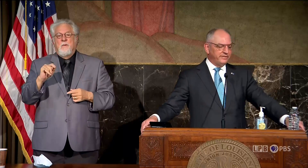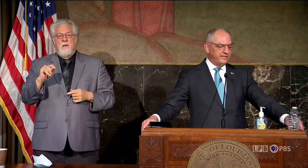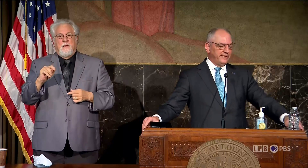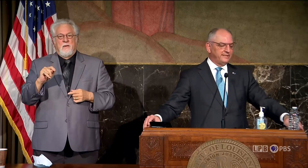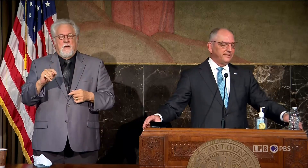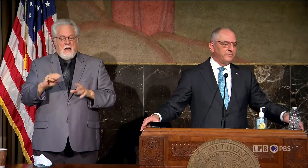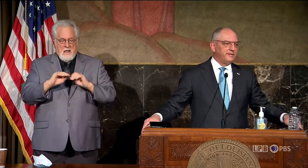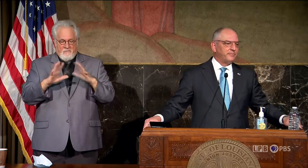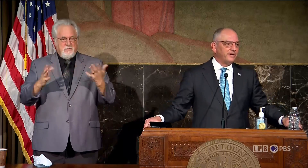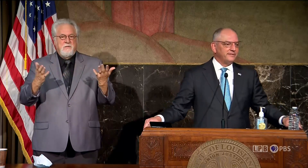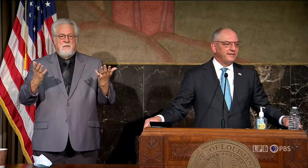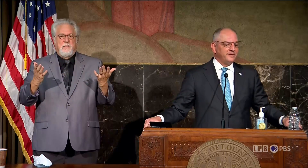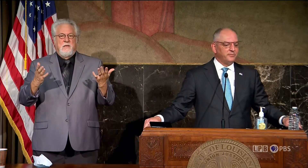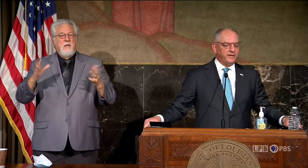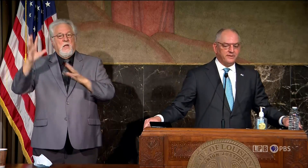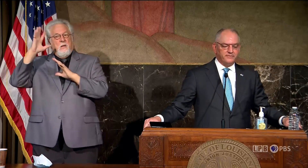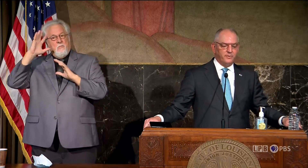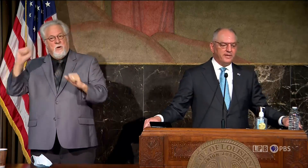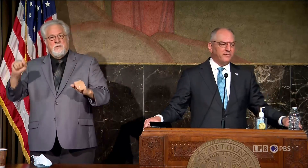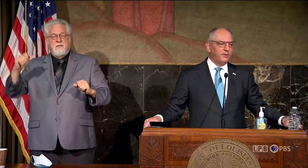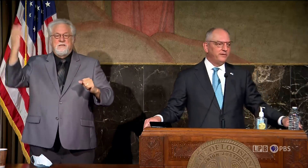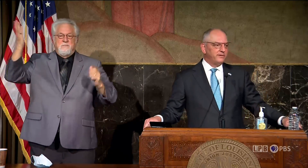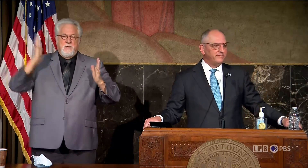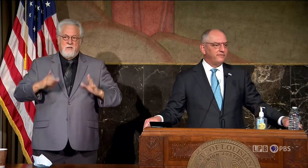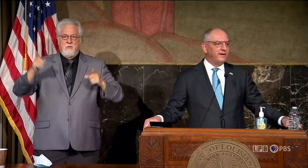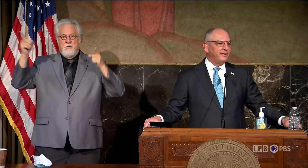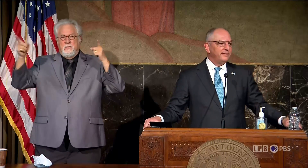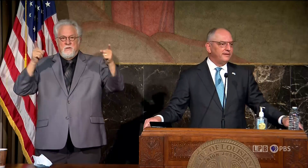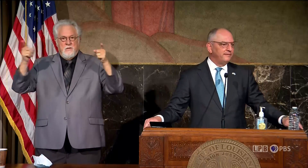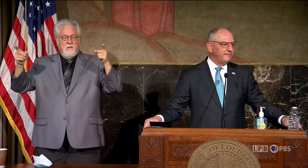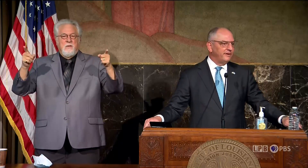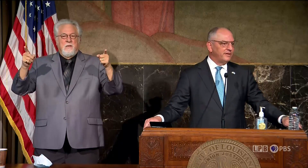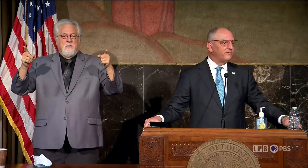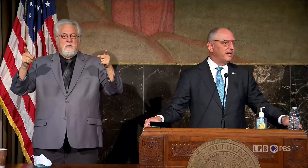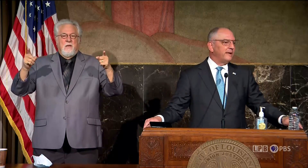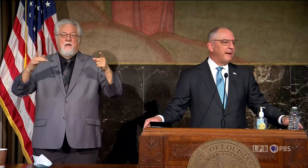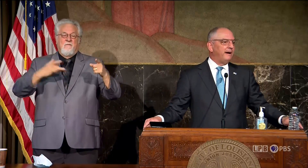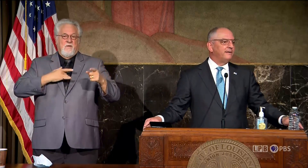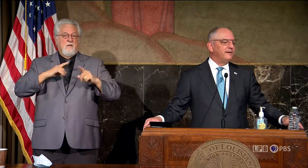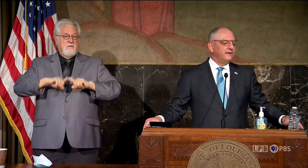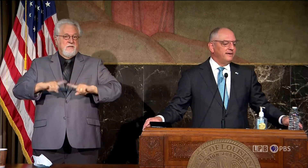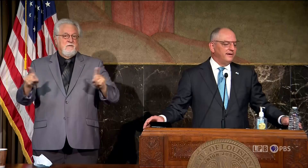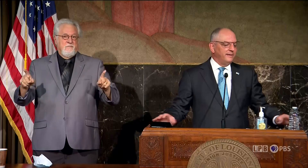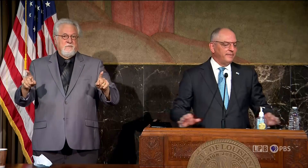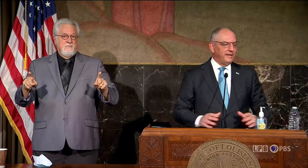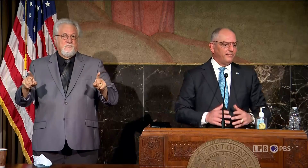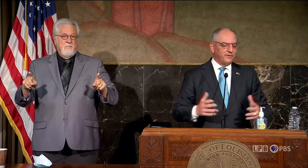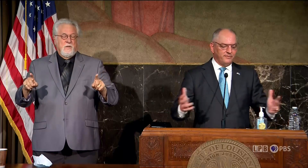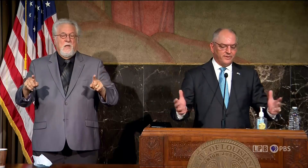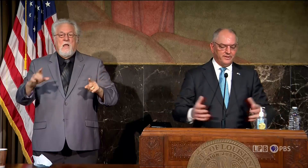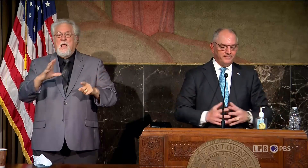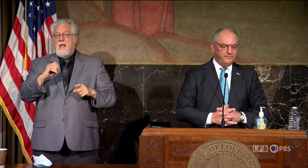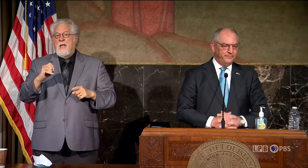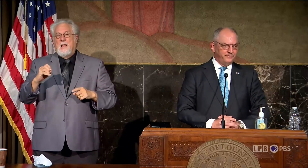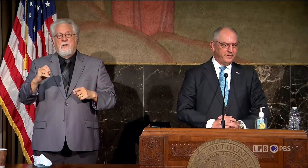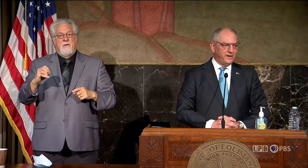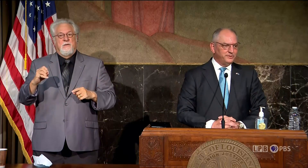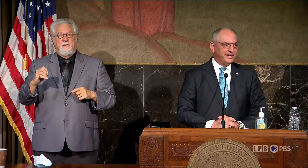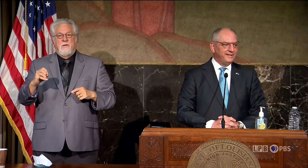know, obviously that's something the president and the speaker, for whatever reason, felt differently about, and we're